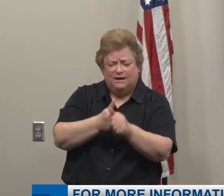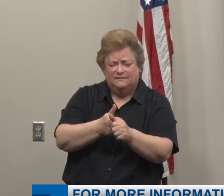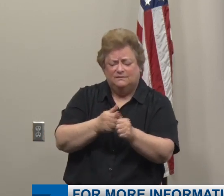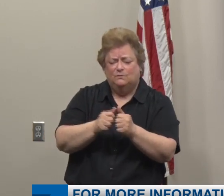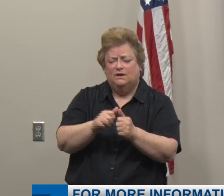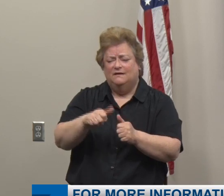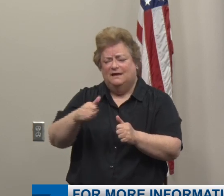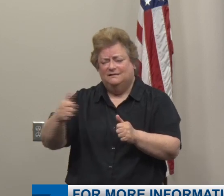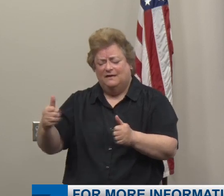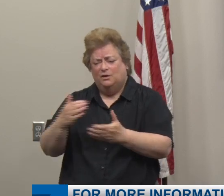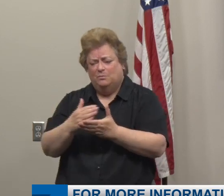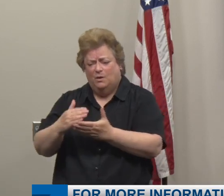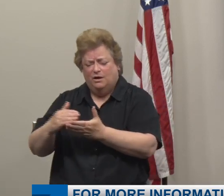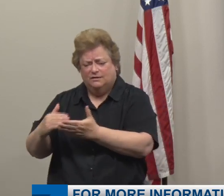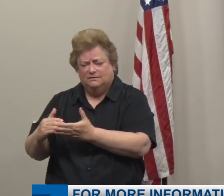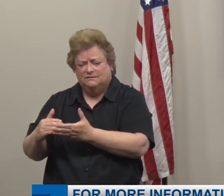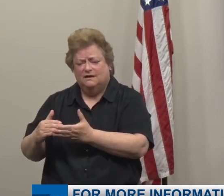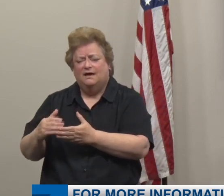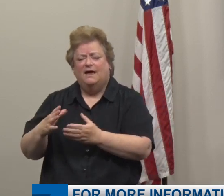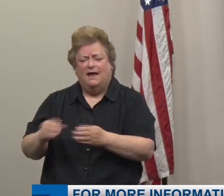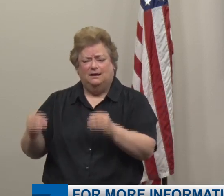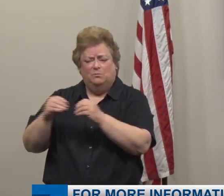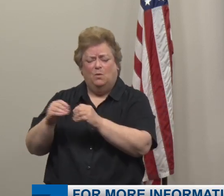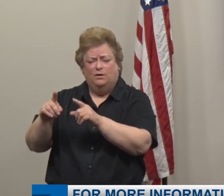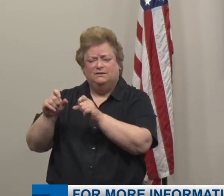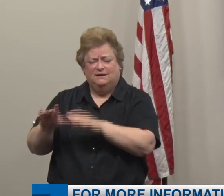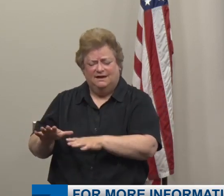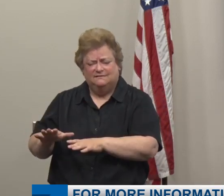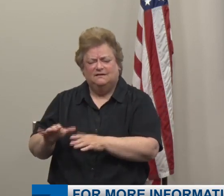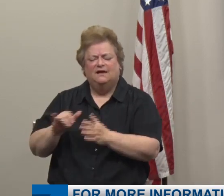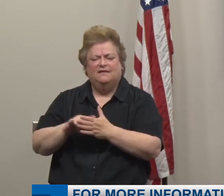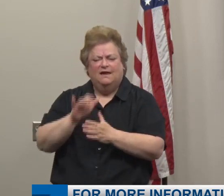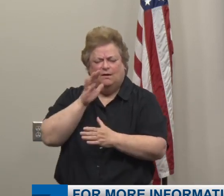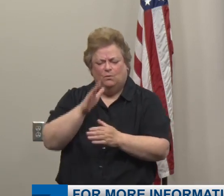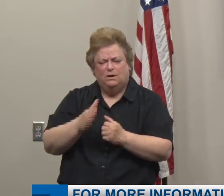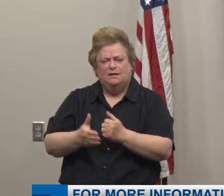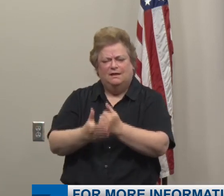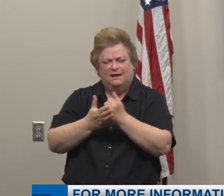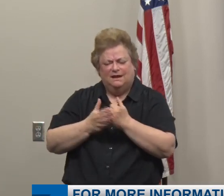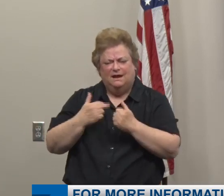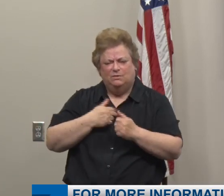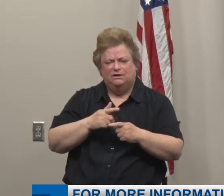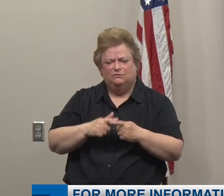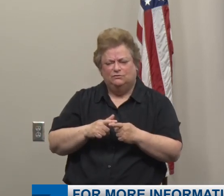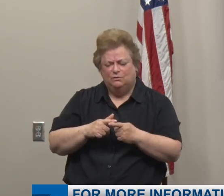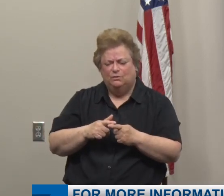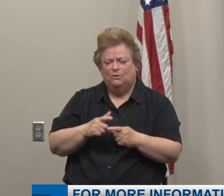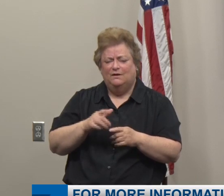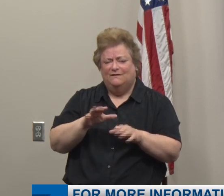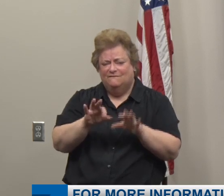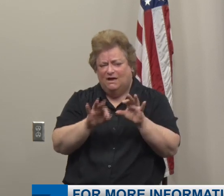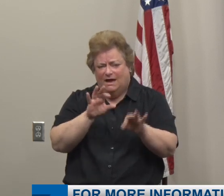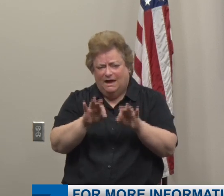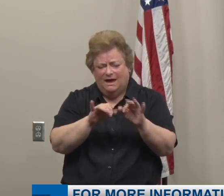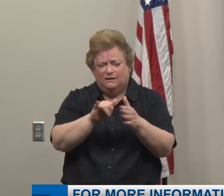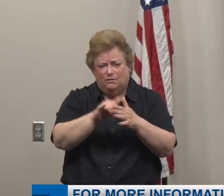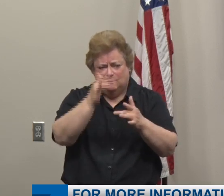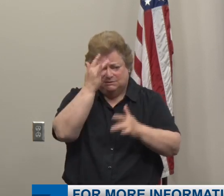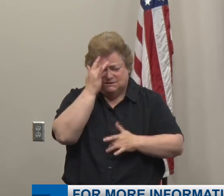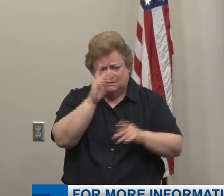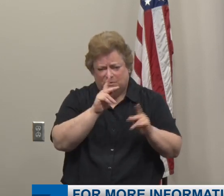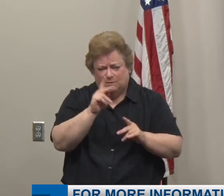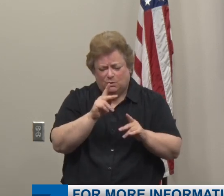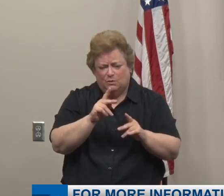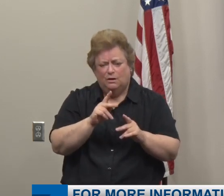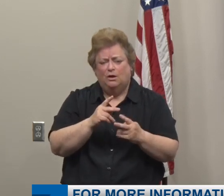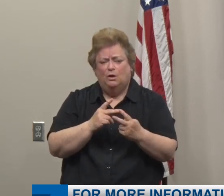companion piece of expanded testing is what will enable us to isolate sick individuals quarantine their